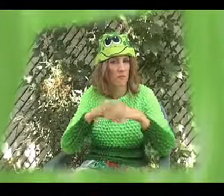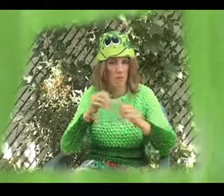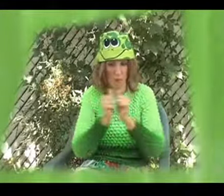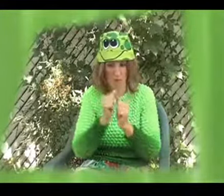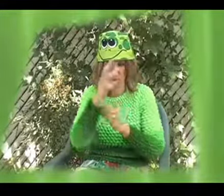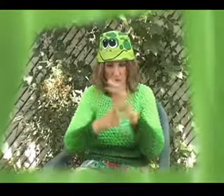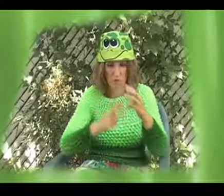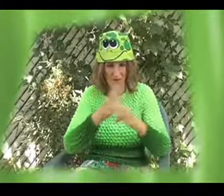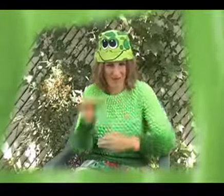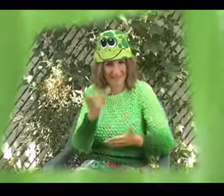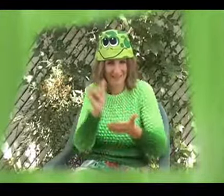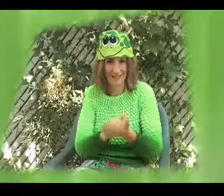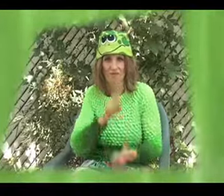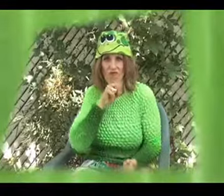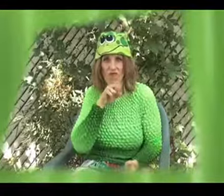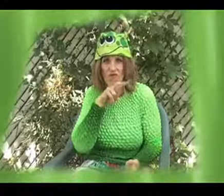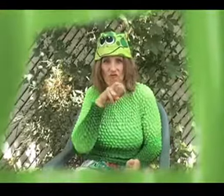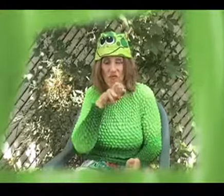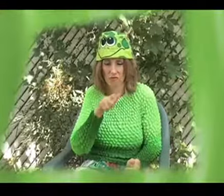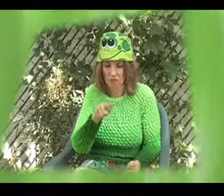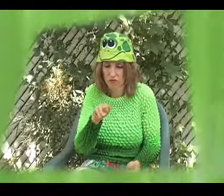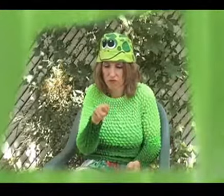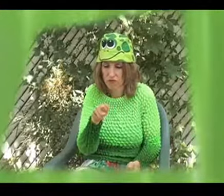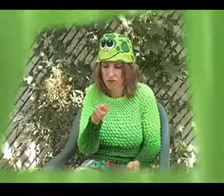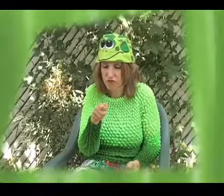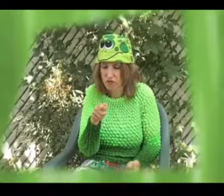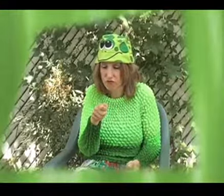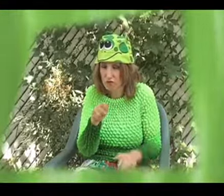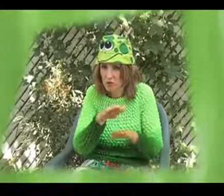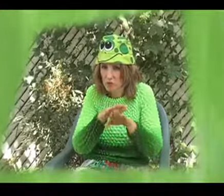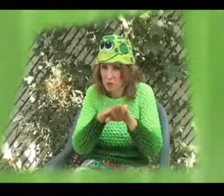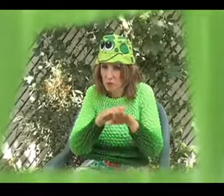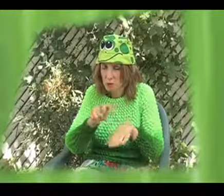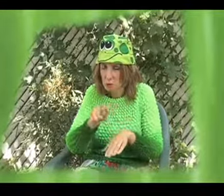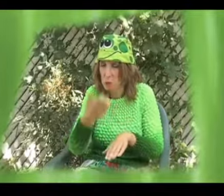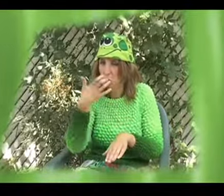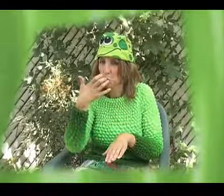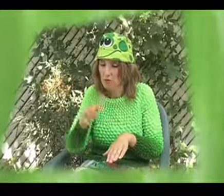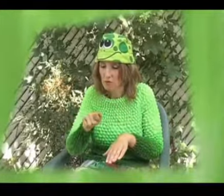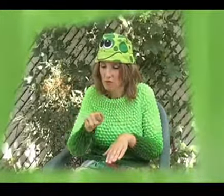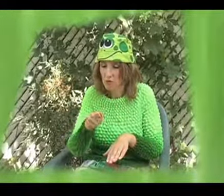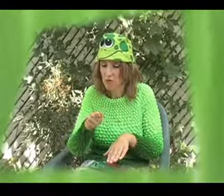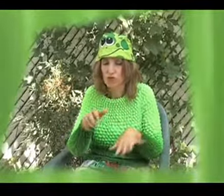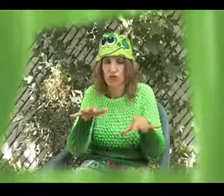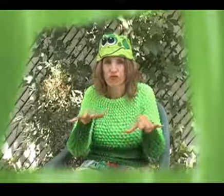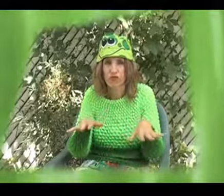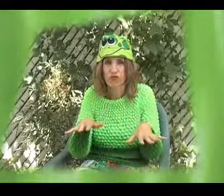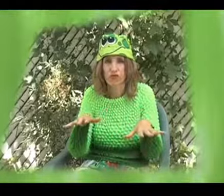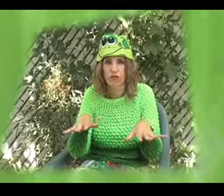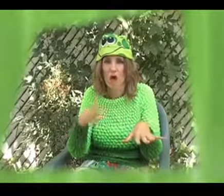and comfortable with the world and sin, just like that frog when you turn up the heat and it slowly gets hotter and it just stays